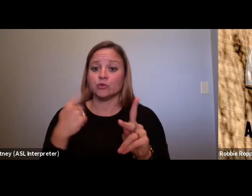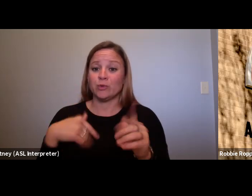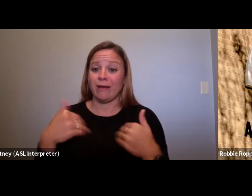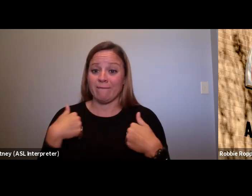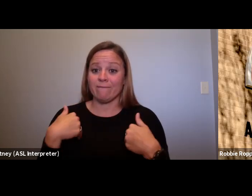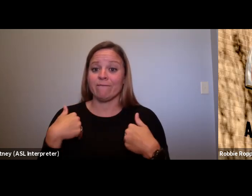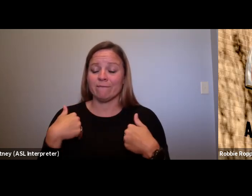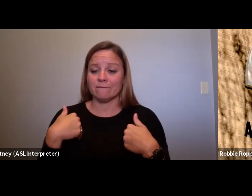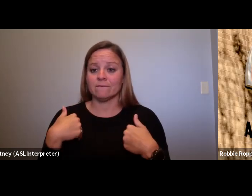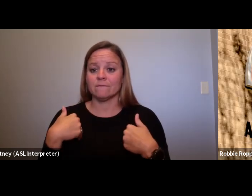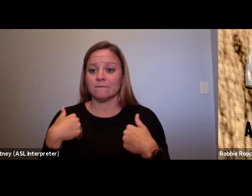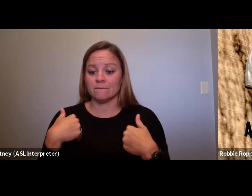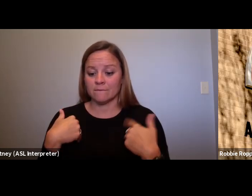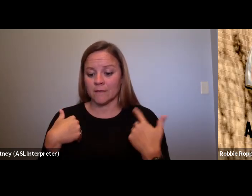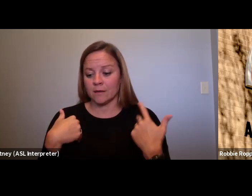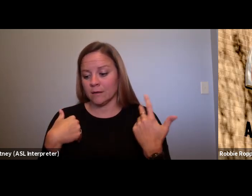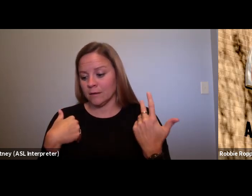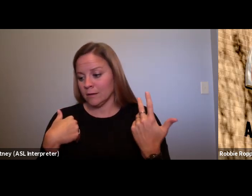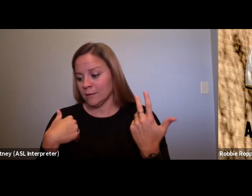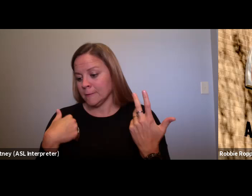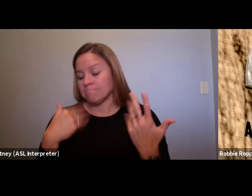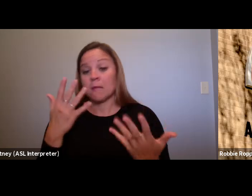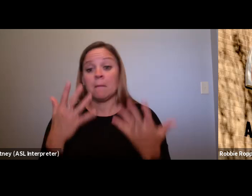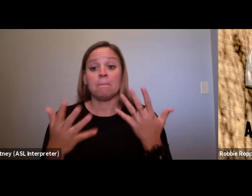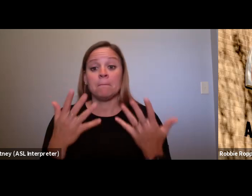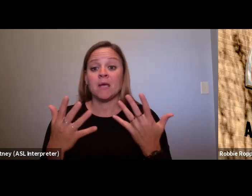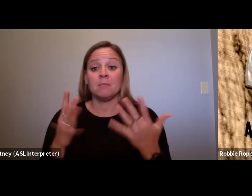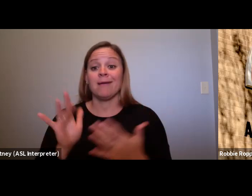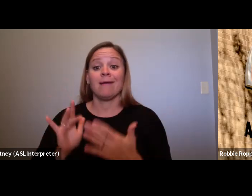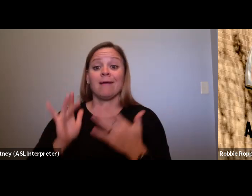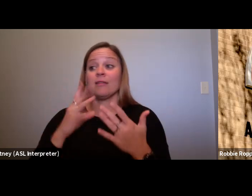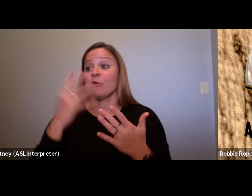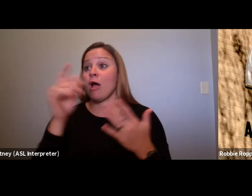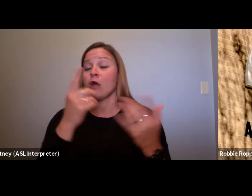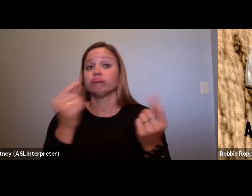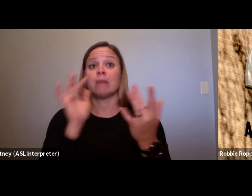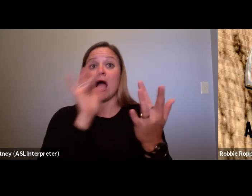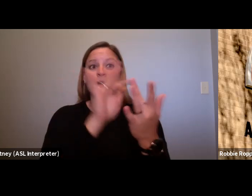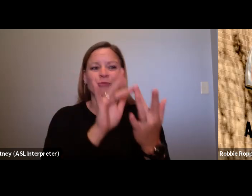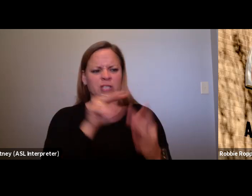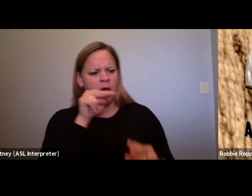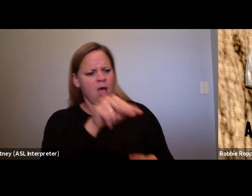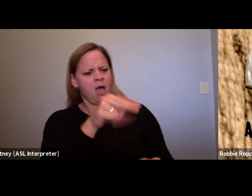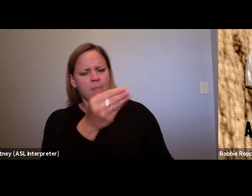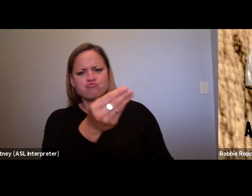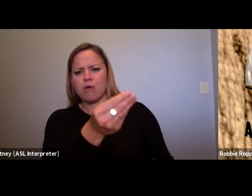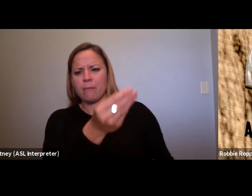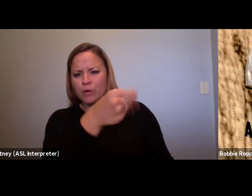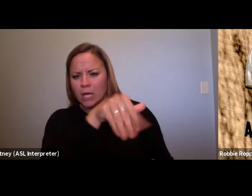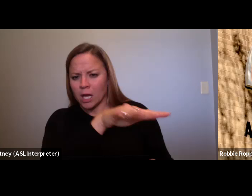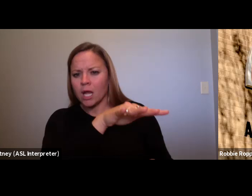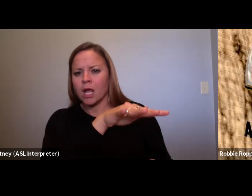have to, you know, maybe they're out doing outreach and they might come across a property that is listed that they